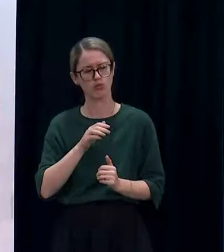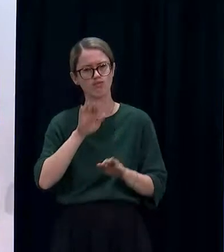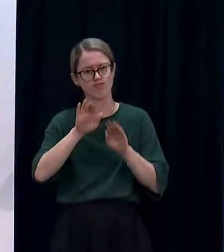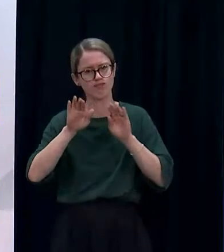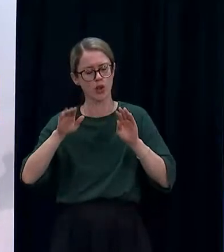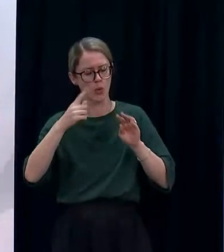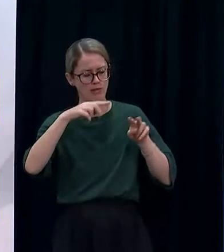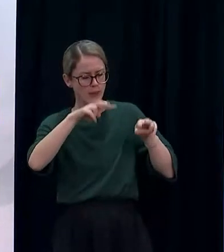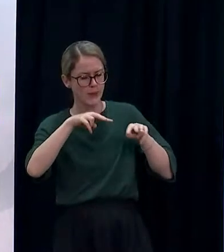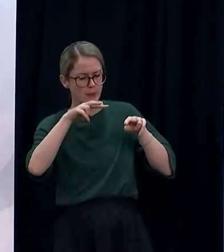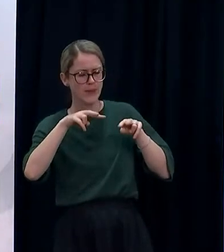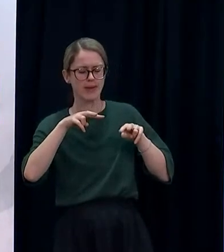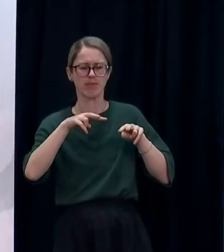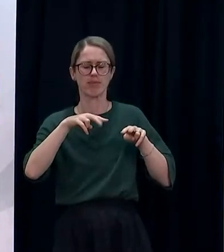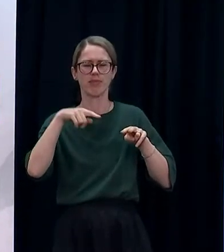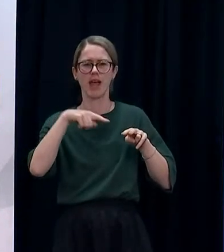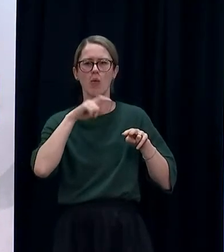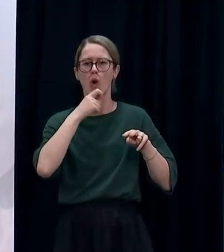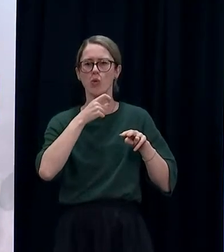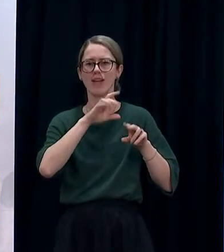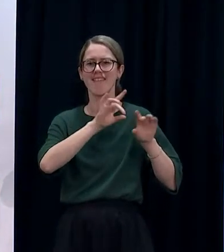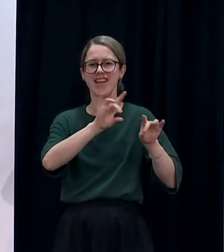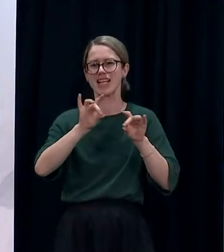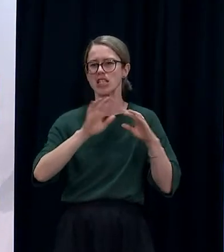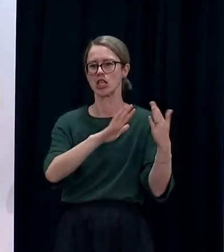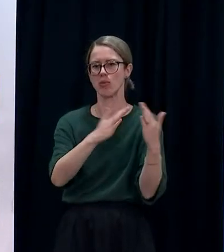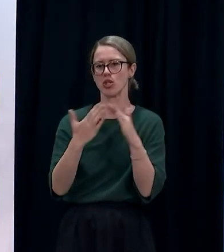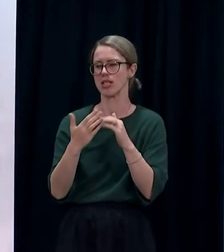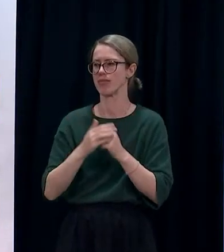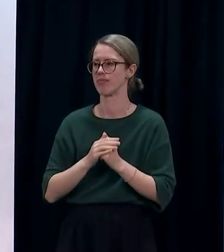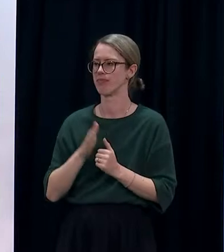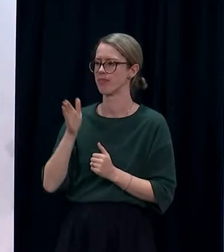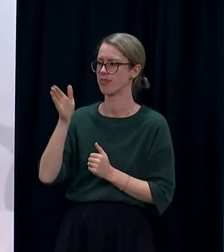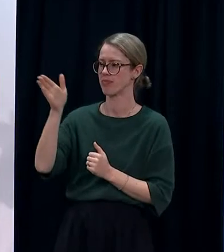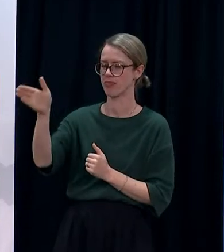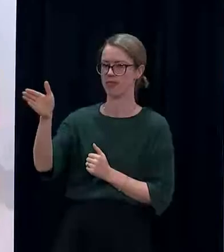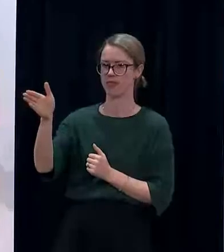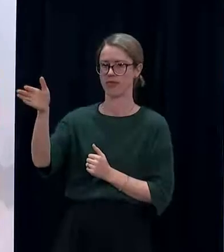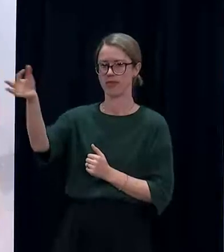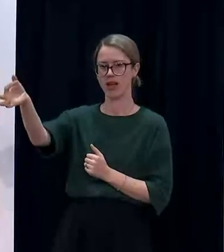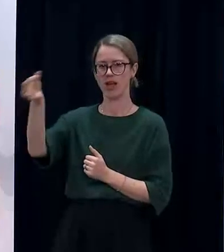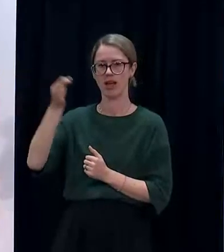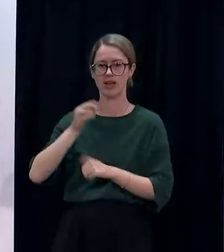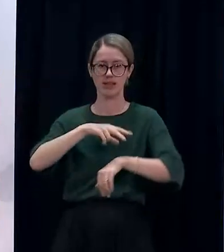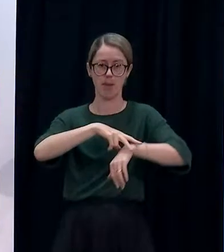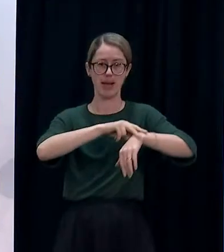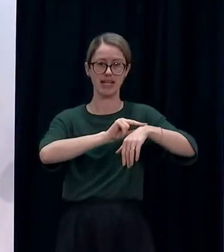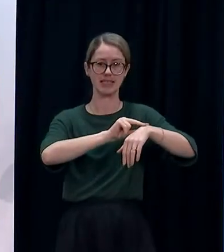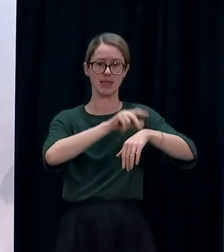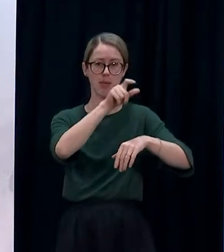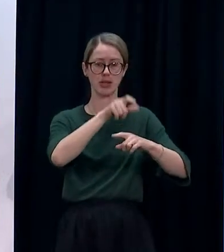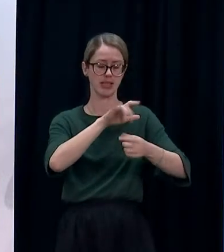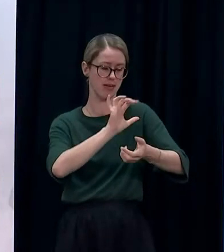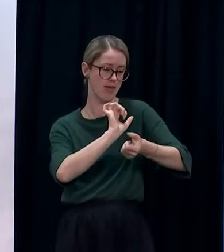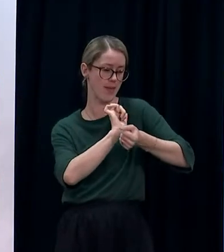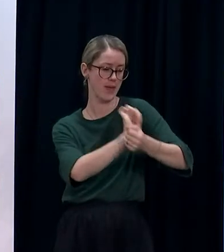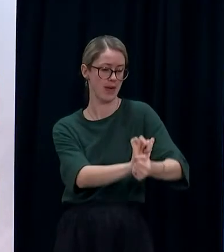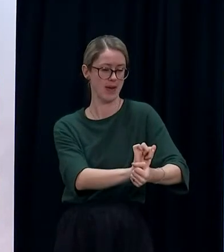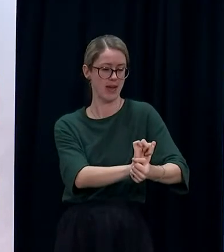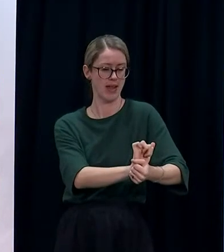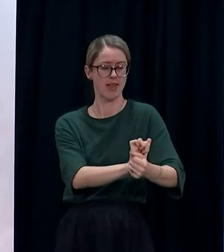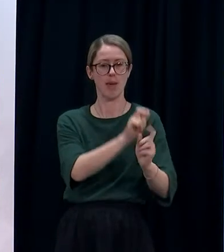situation and assured ourselves of that. Aaron, I'll come down here. Were the police officers that apprehended the escapee yesterday fully